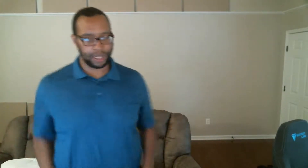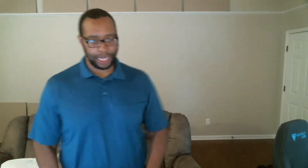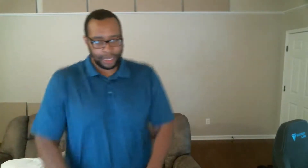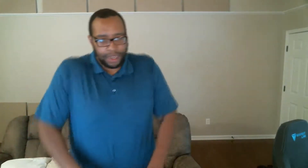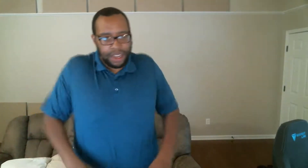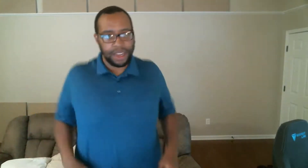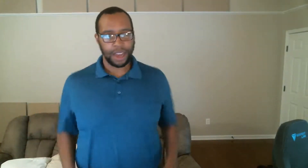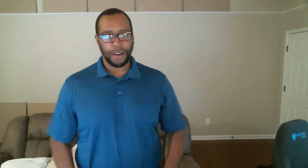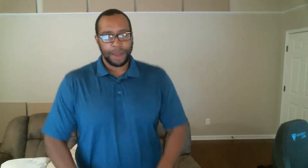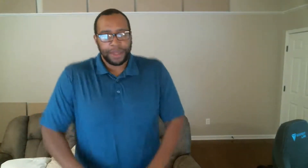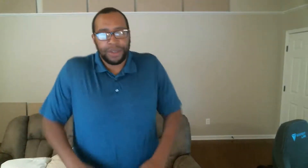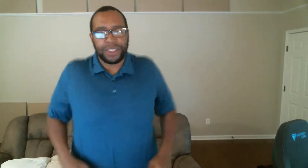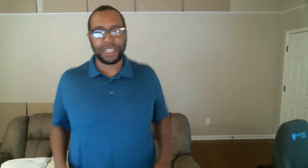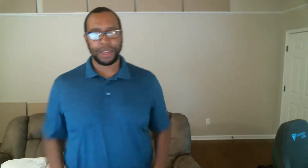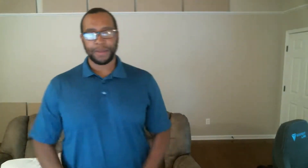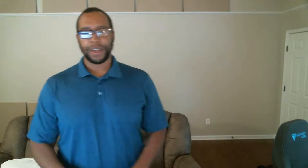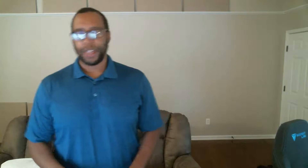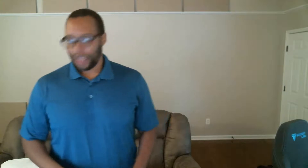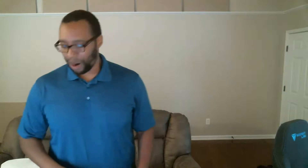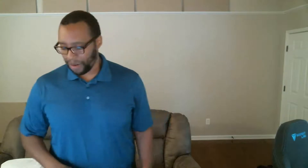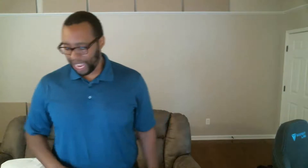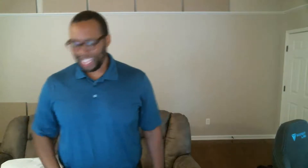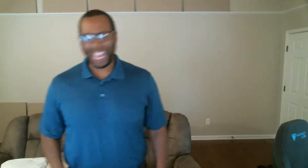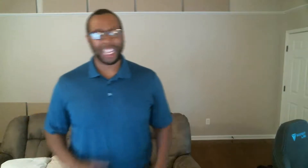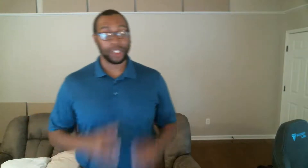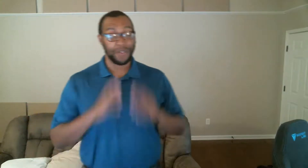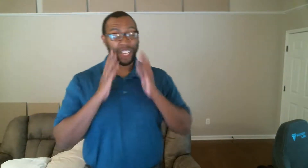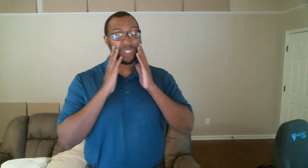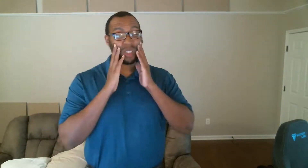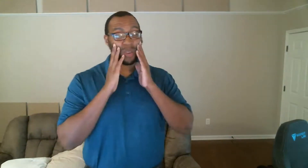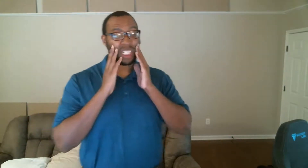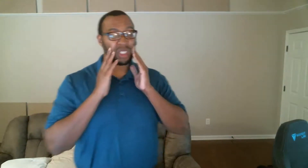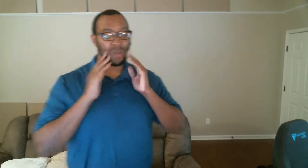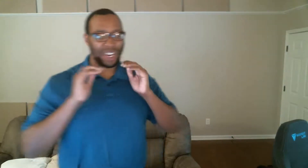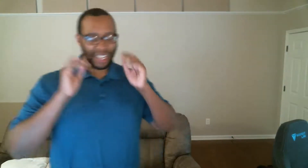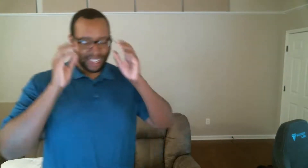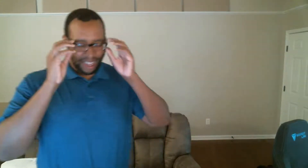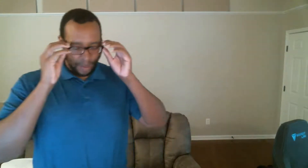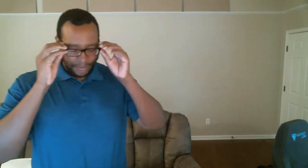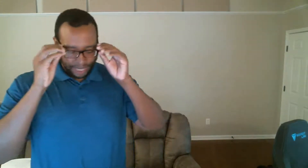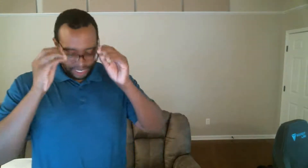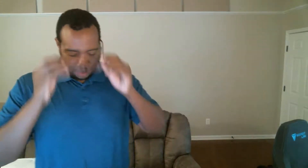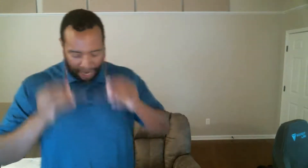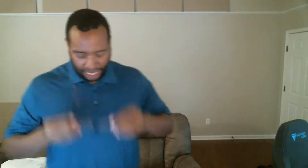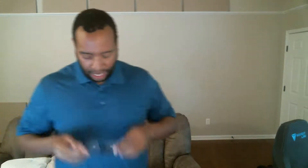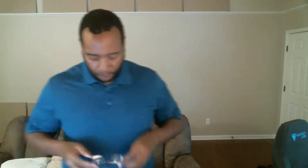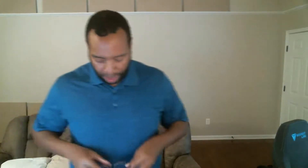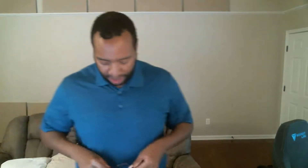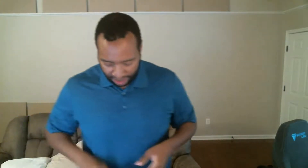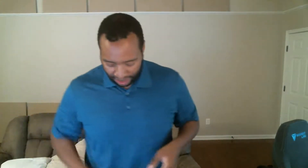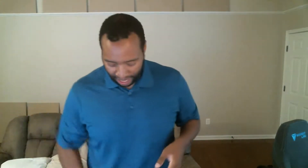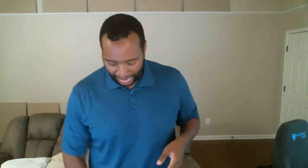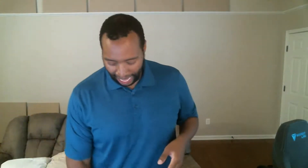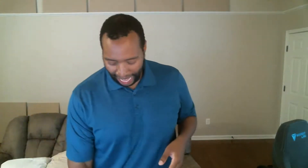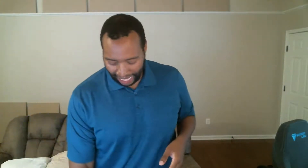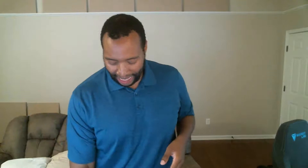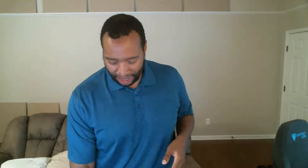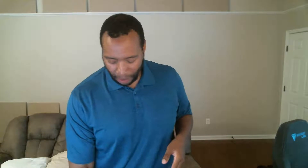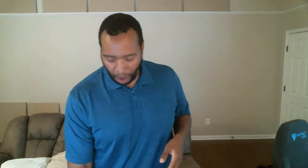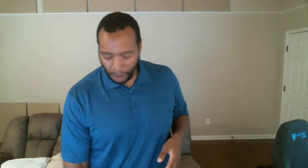late. All right, but loosen up. All right, you got to get your facial expressions ready. When I'm teaching my young ones, I get them always